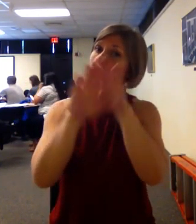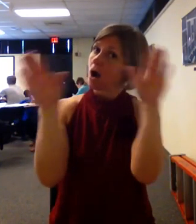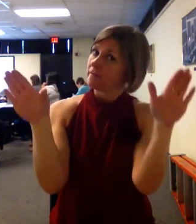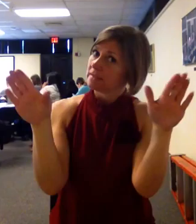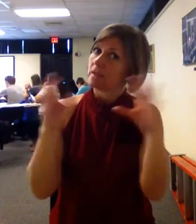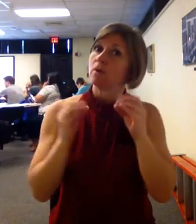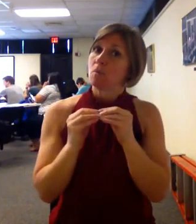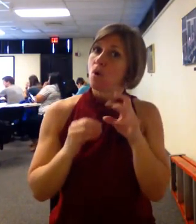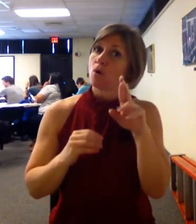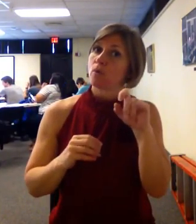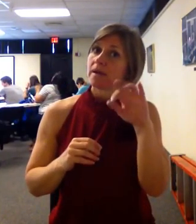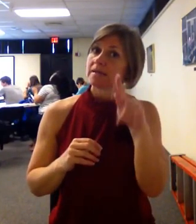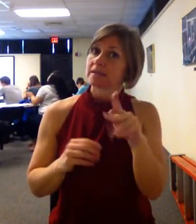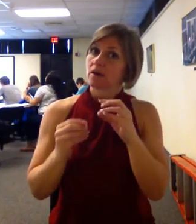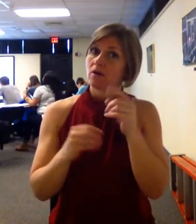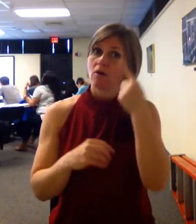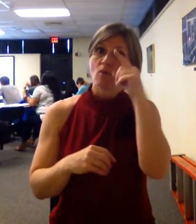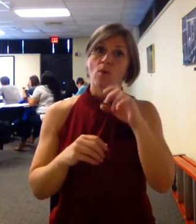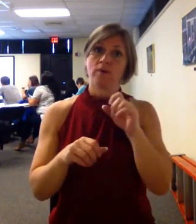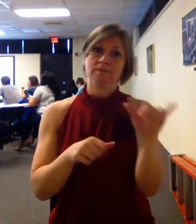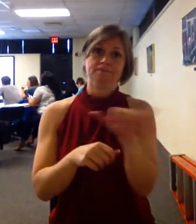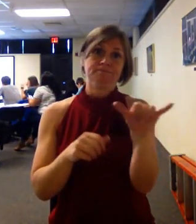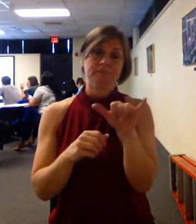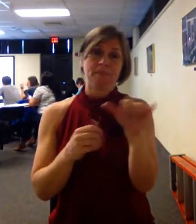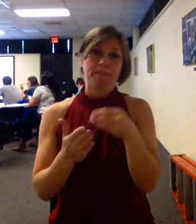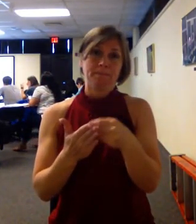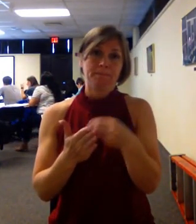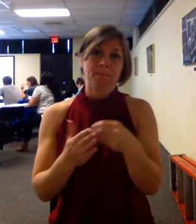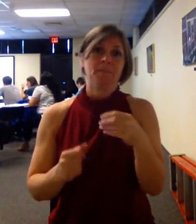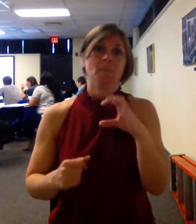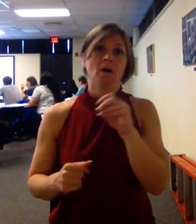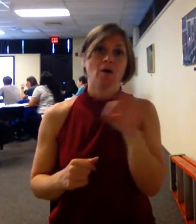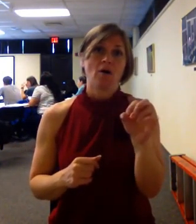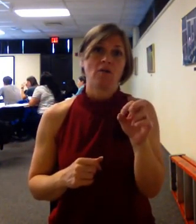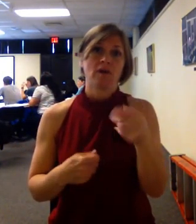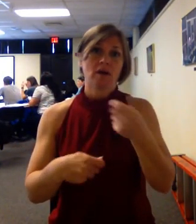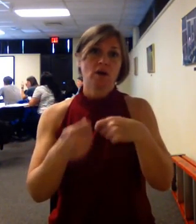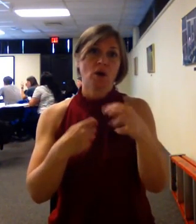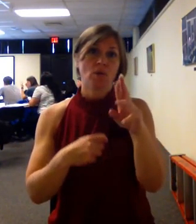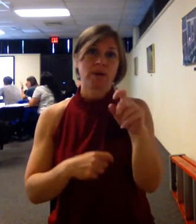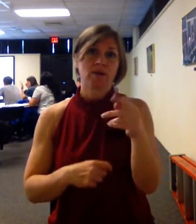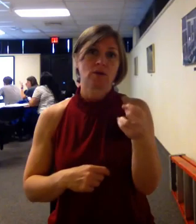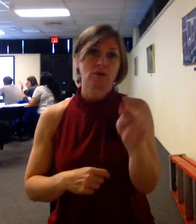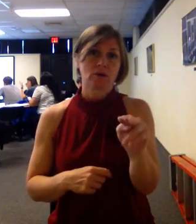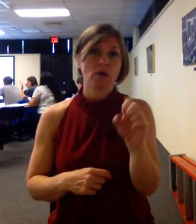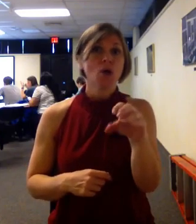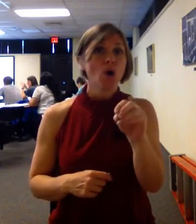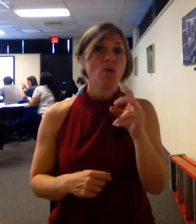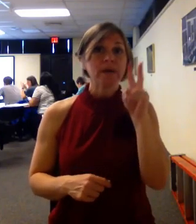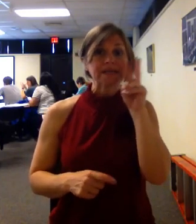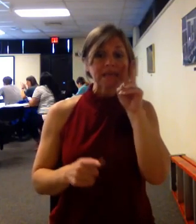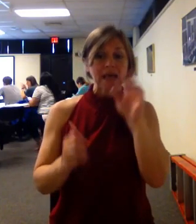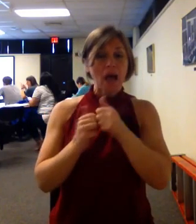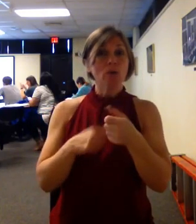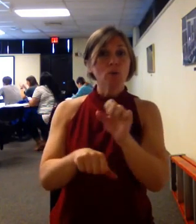risk for the same amount of return. So it was really easy for us to understand then how that coefficient of variation was going to work. So